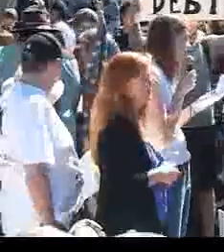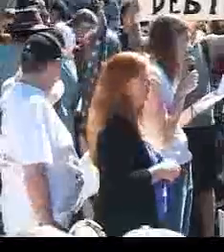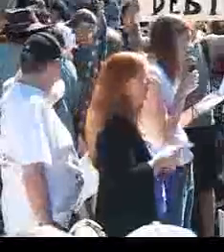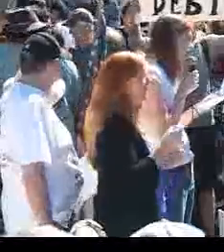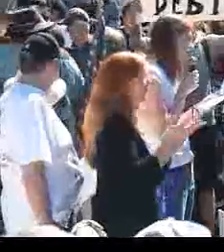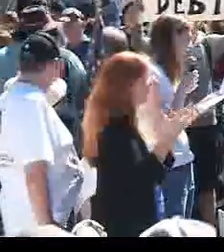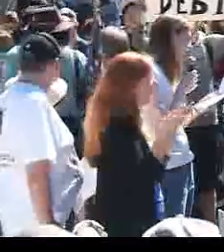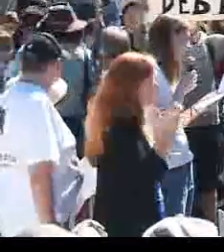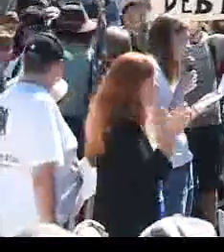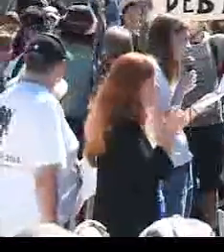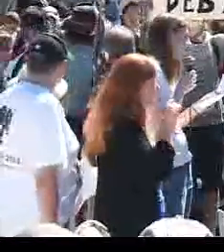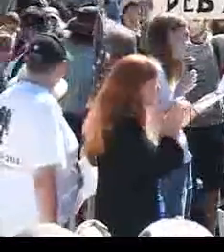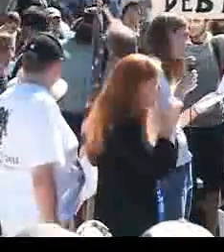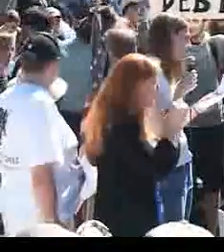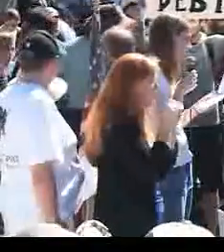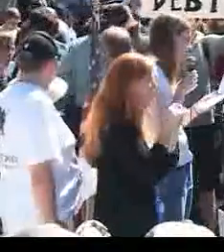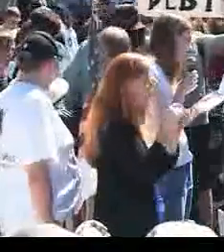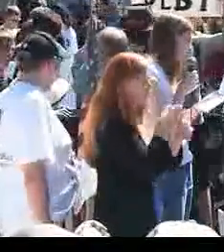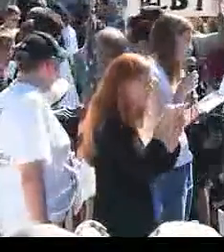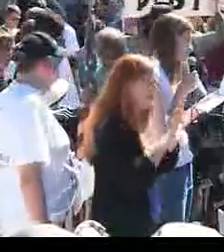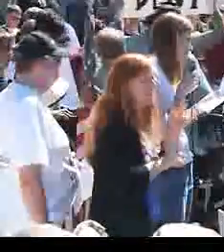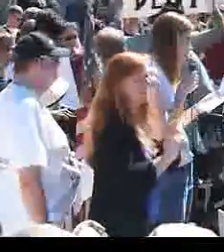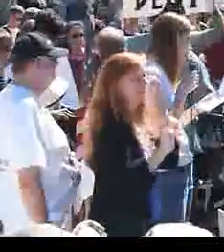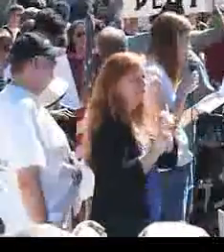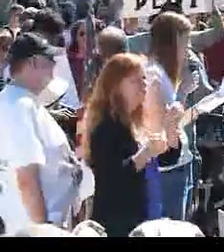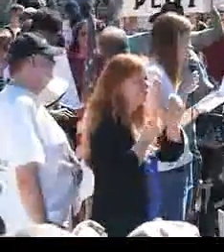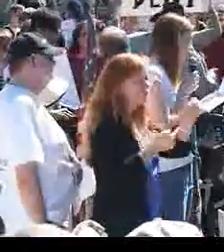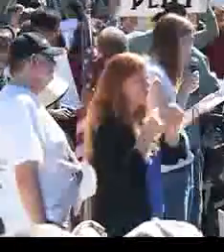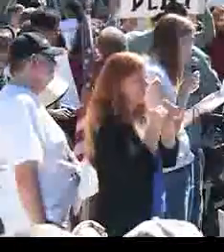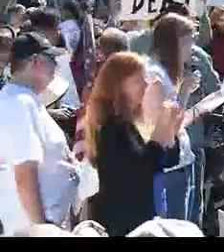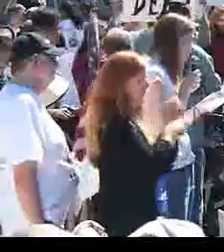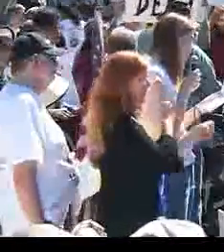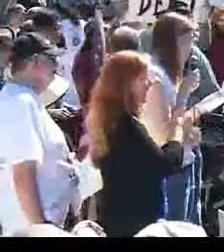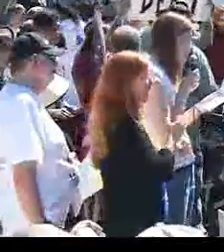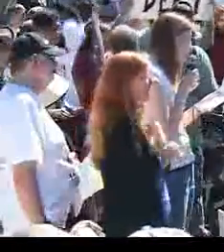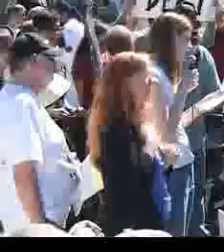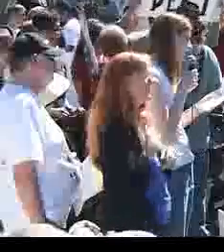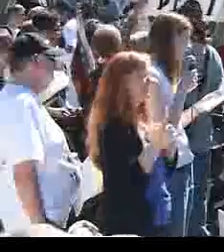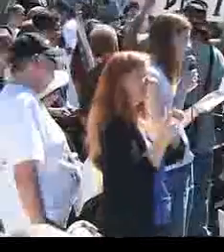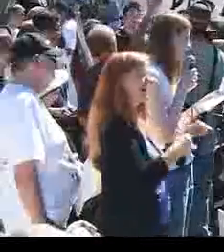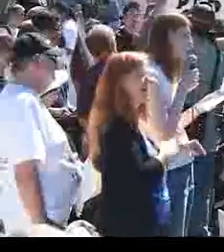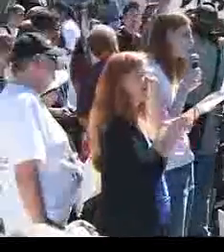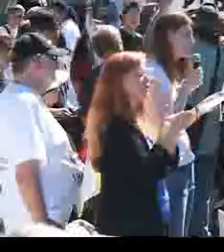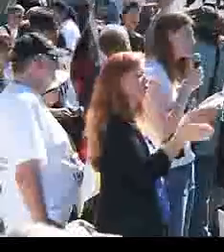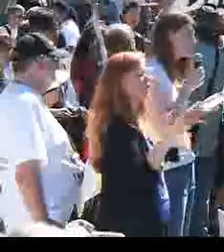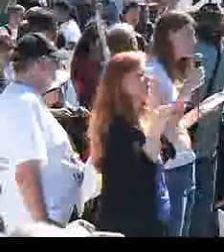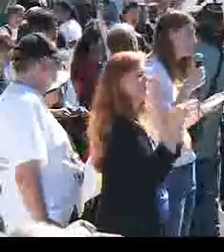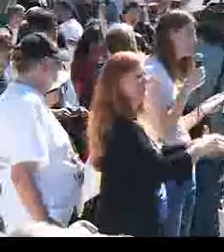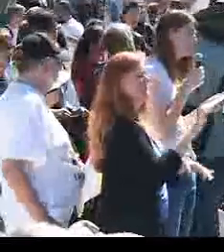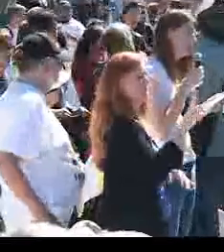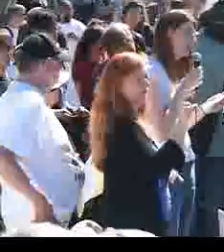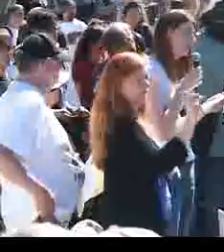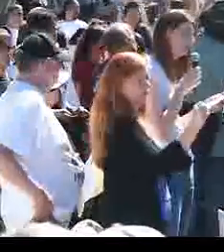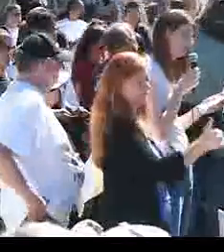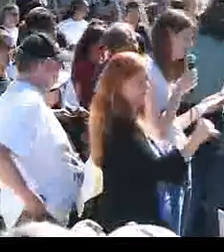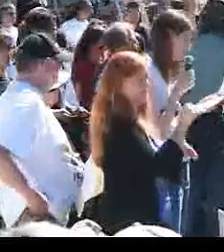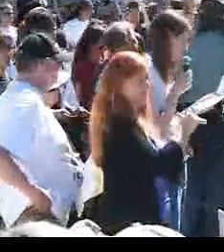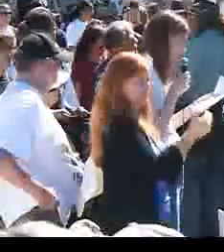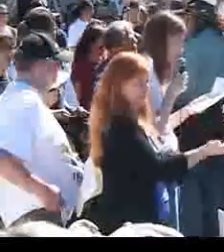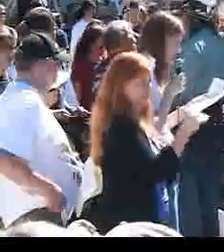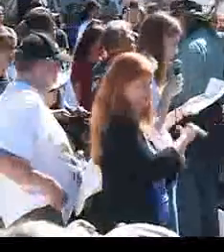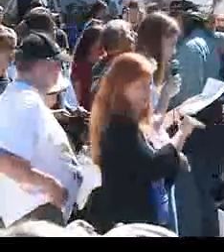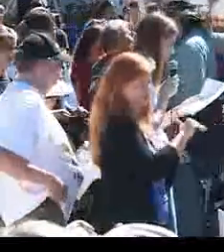If you want to help carry forward these and other struggles this year, please come to the General Assembly at 5:30 this evening in Wheeler Hall.